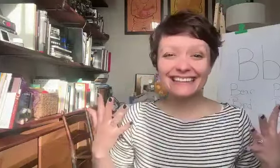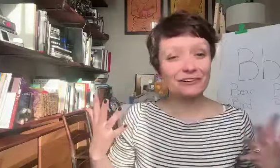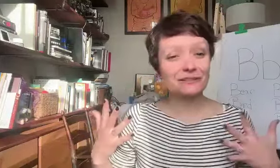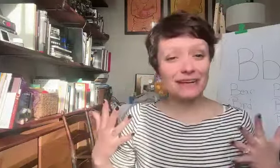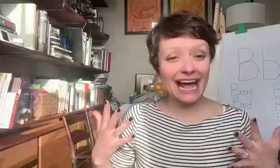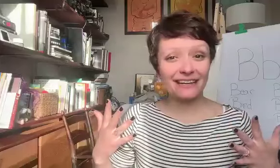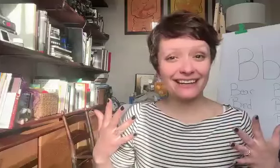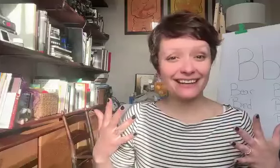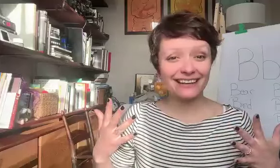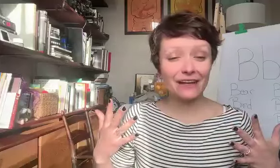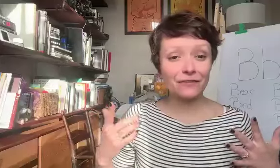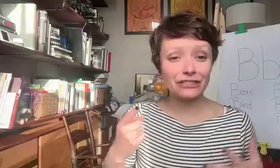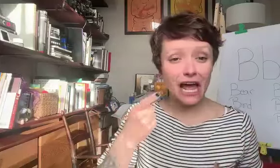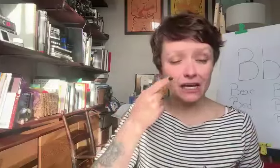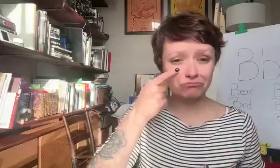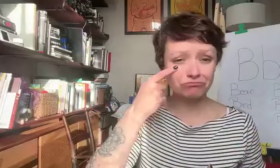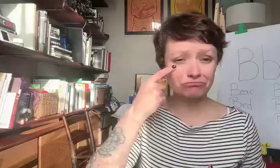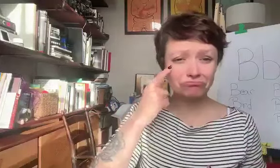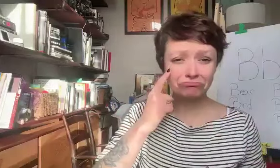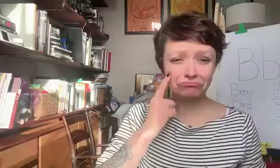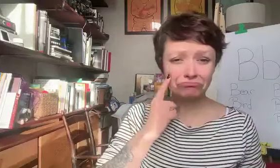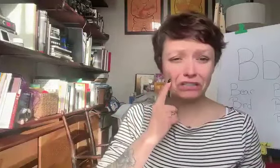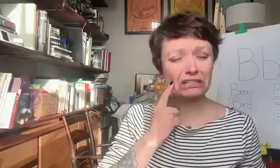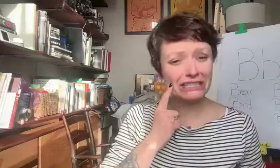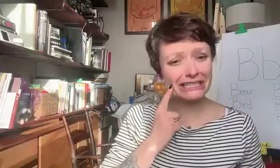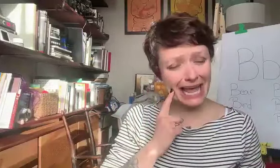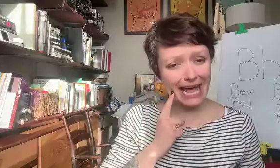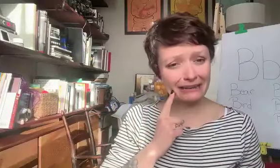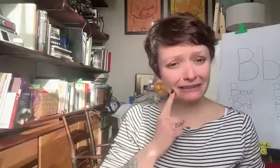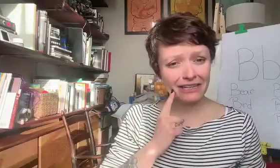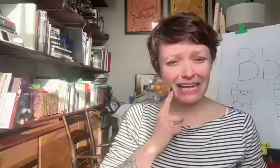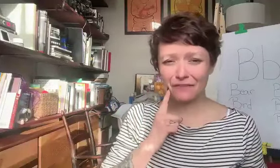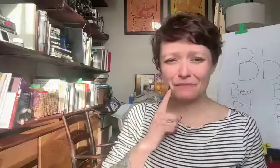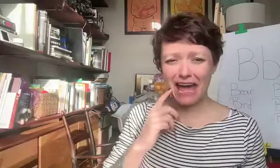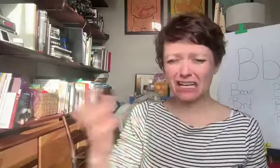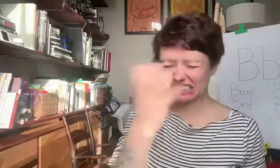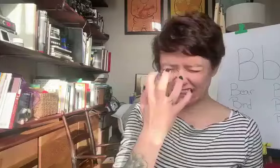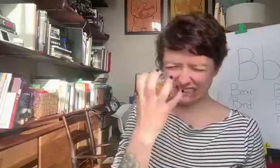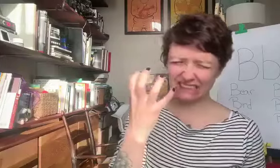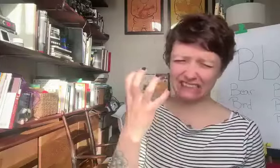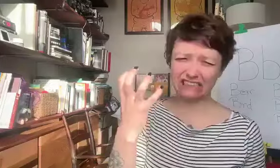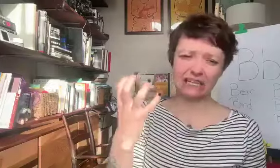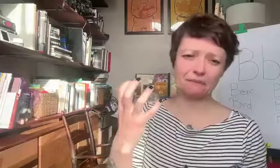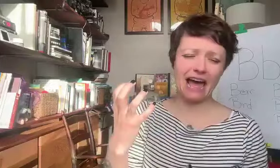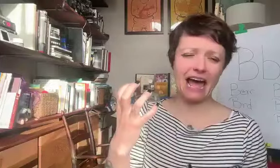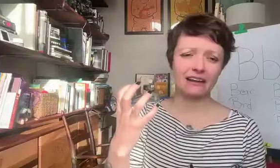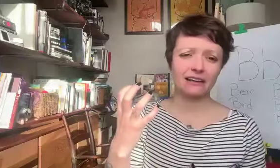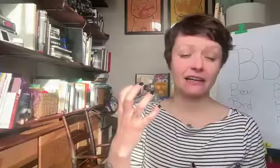you can be happy. If you're sad, it looks like sad. If you're mad, it looks like mad.